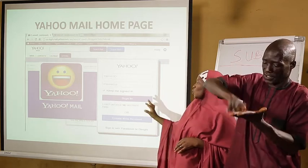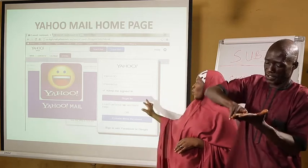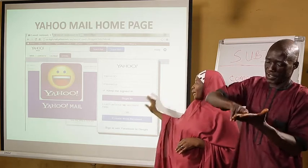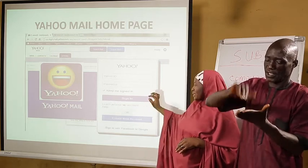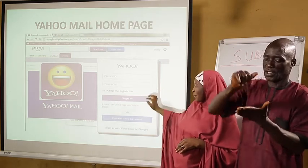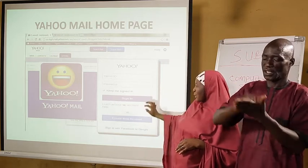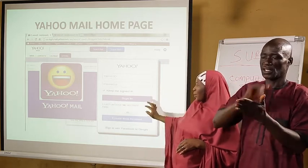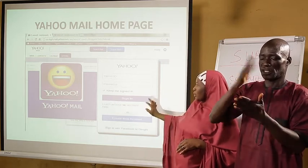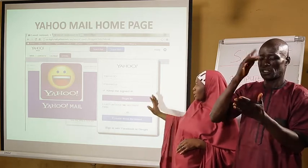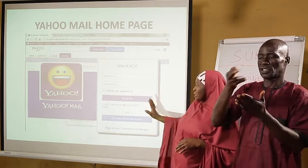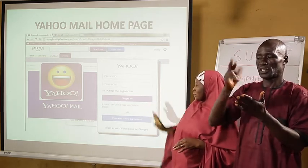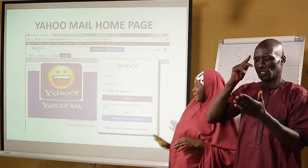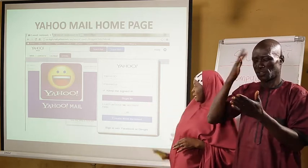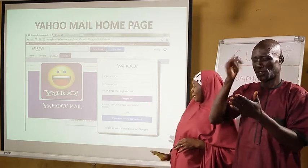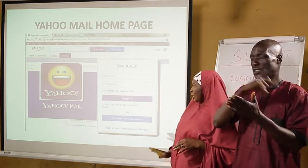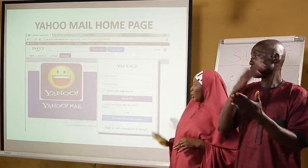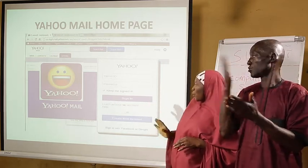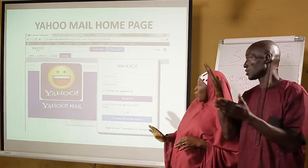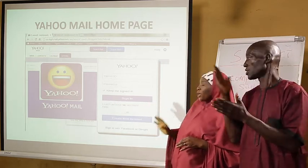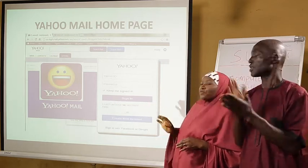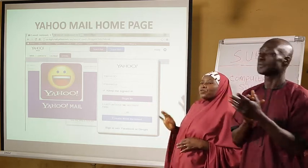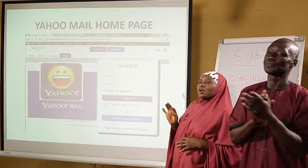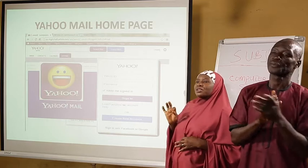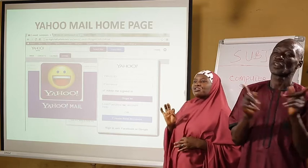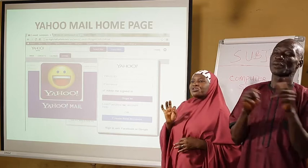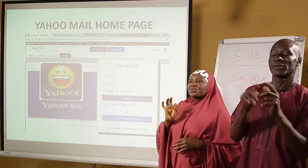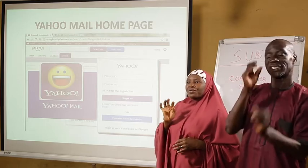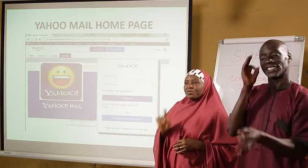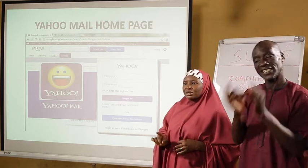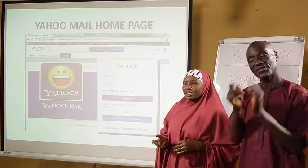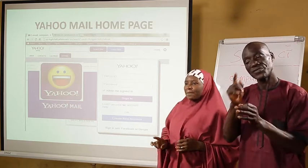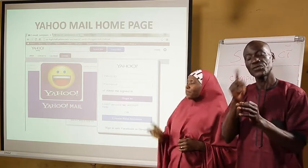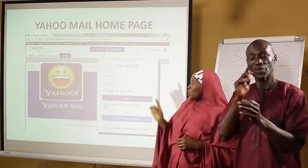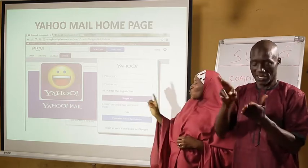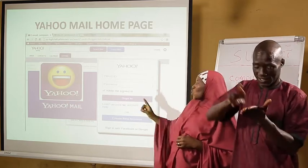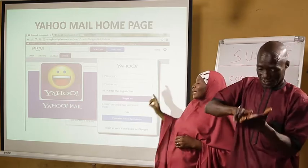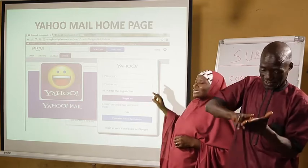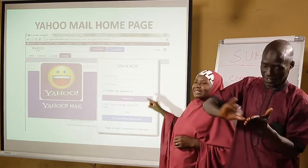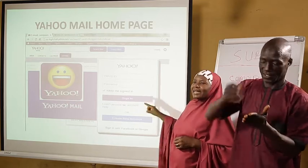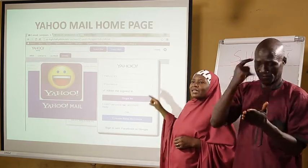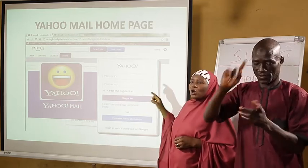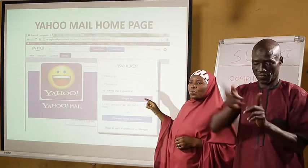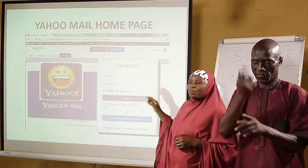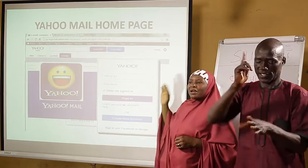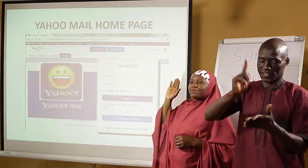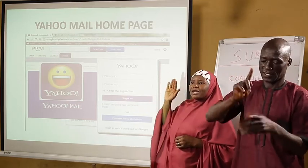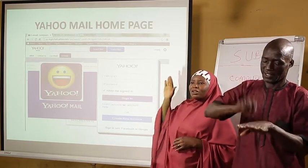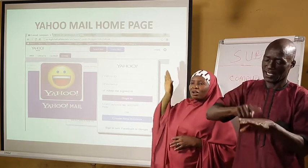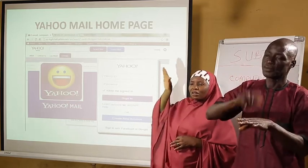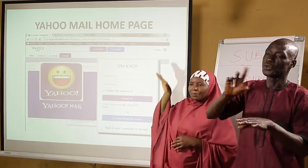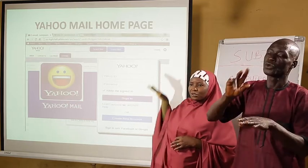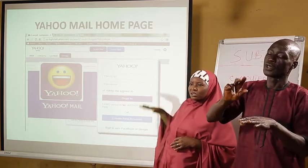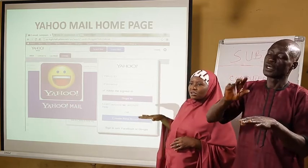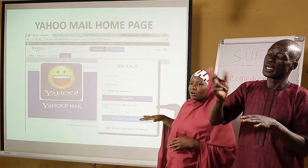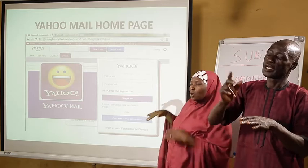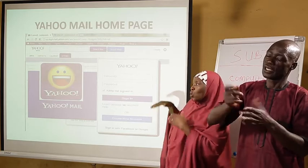is the reason why it appears on the Sign In. But if you are registering for the first time, you are signing up by filling